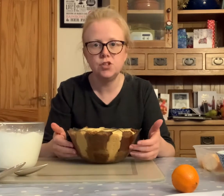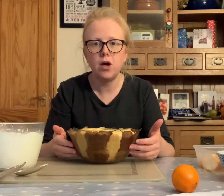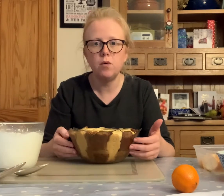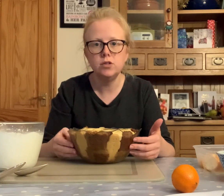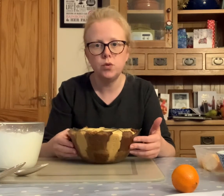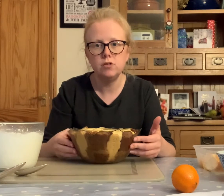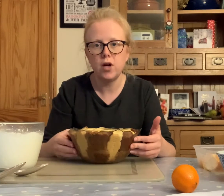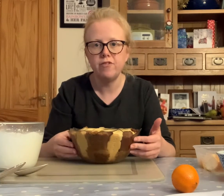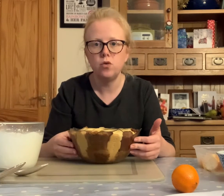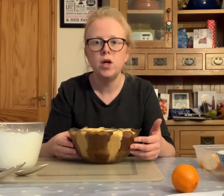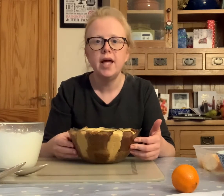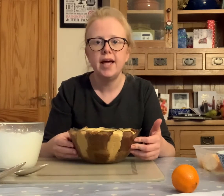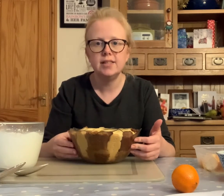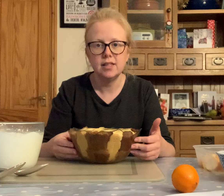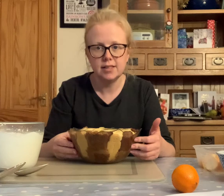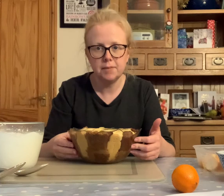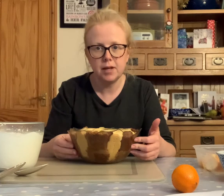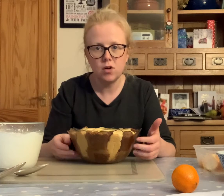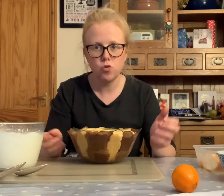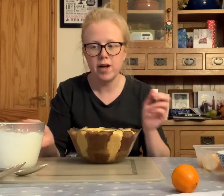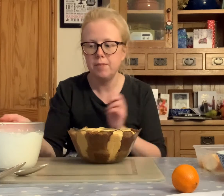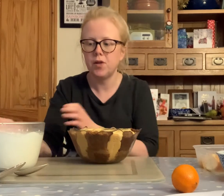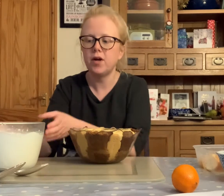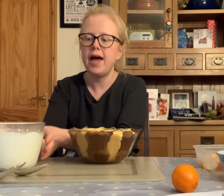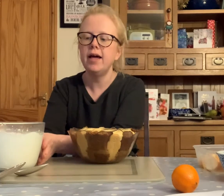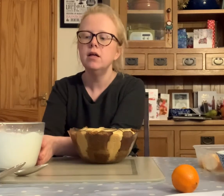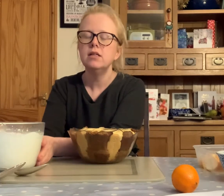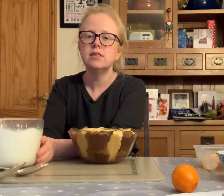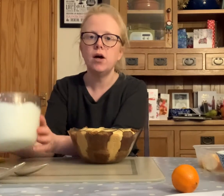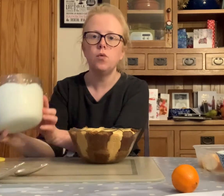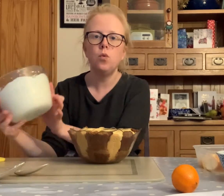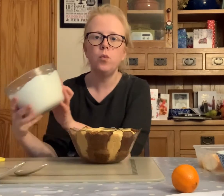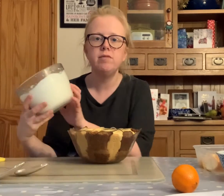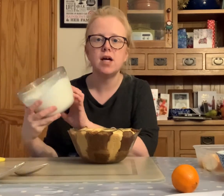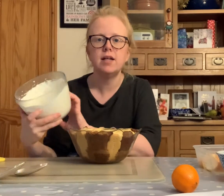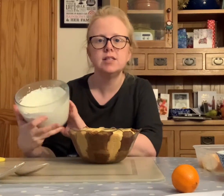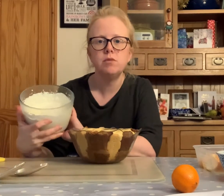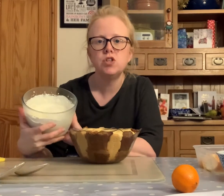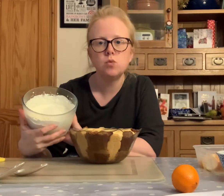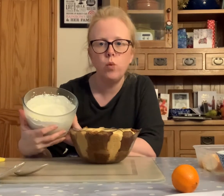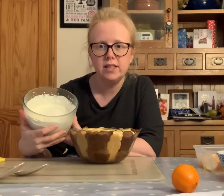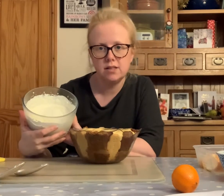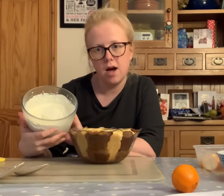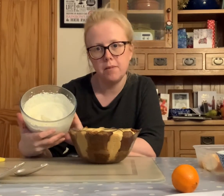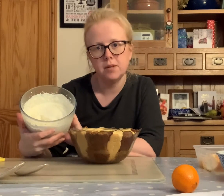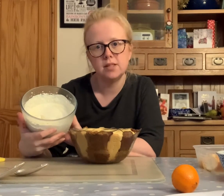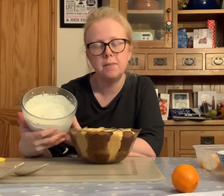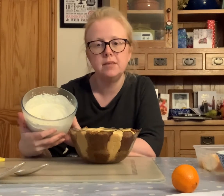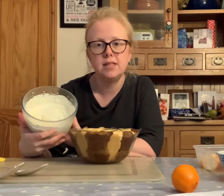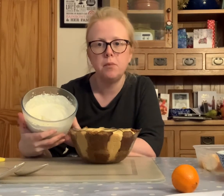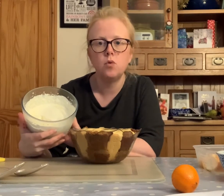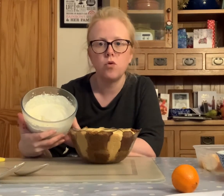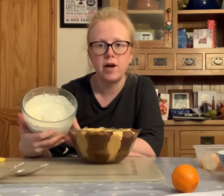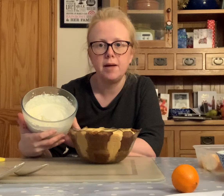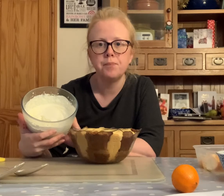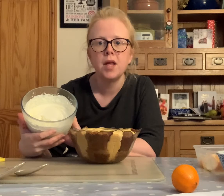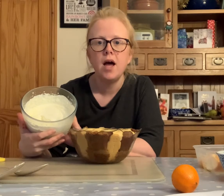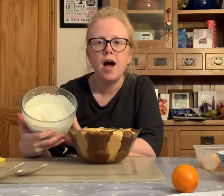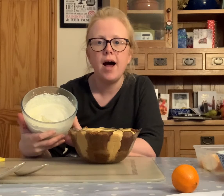go onto our trifle is some cream, okay? So what we've done is we've just whisked up some double cream